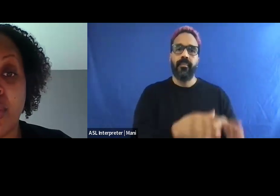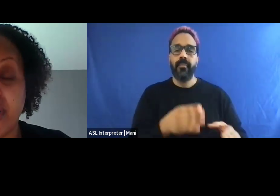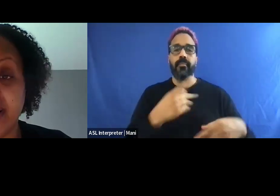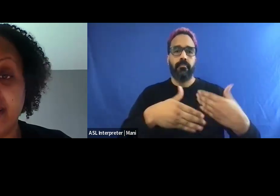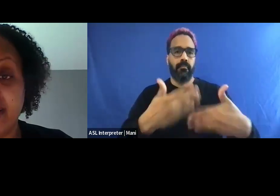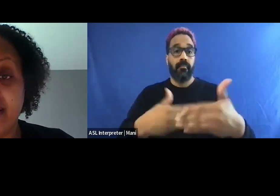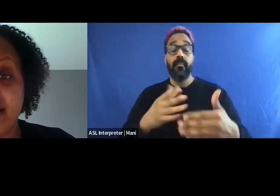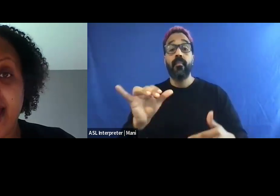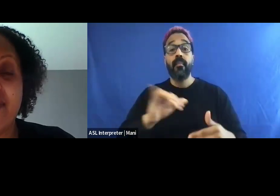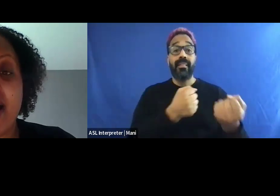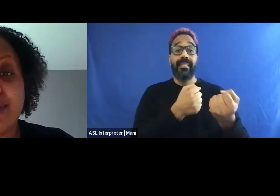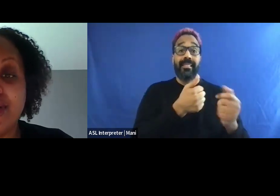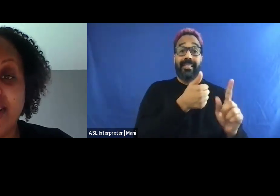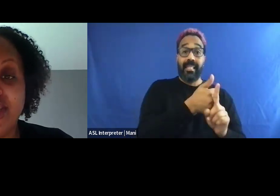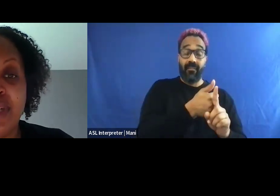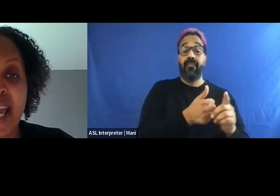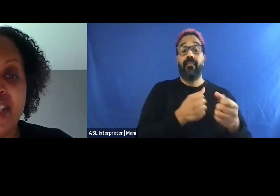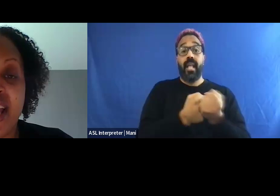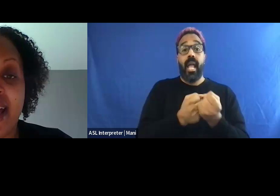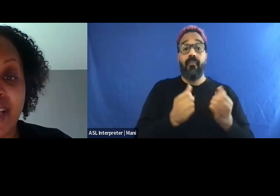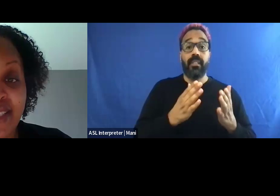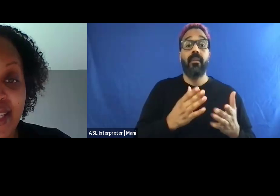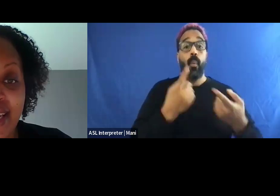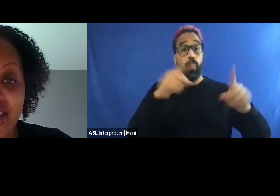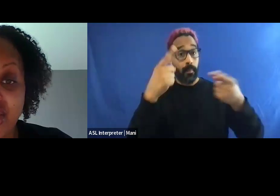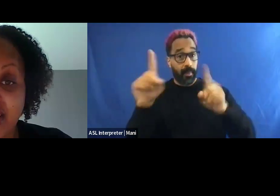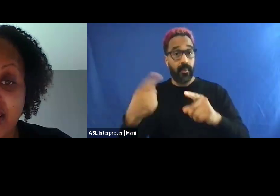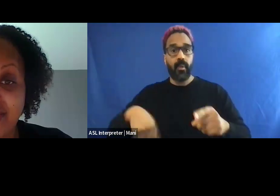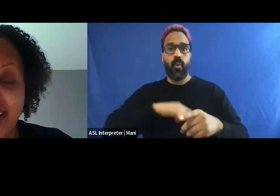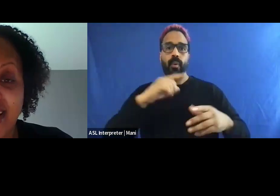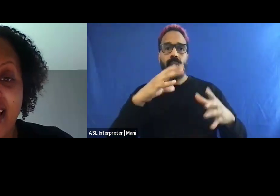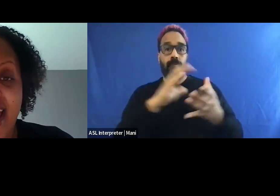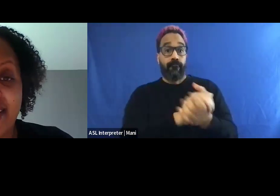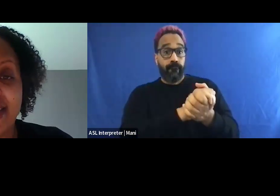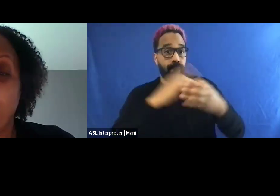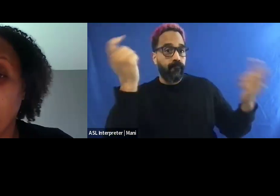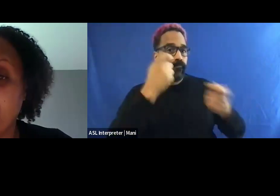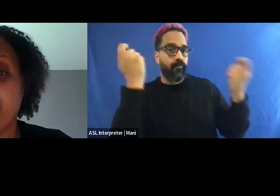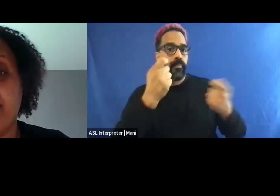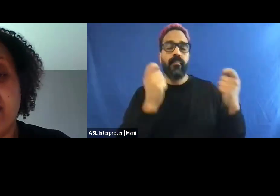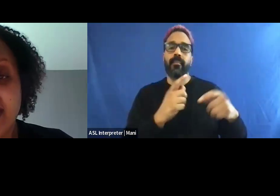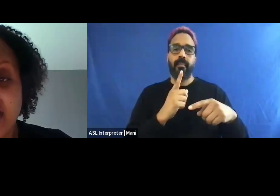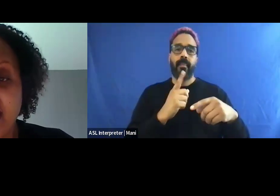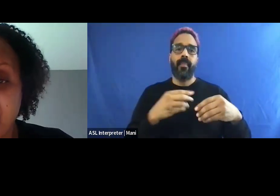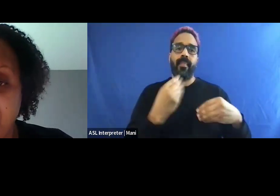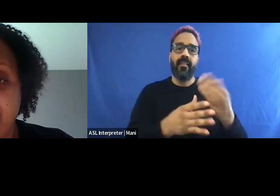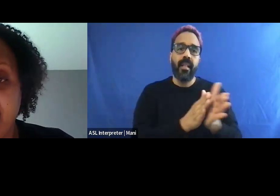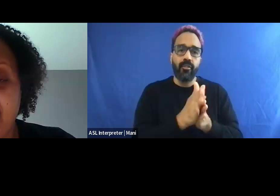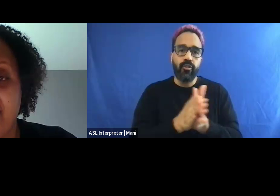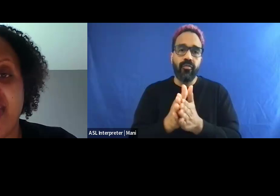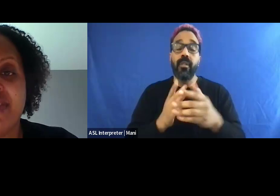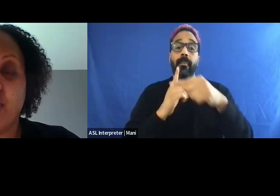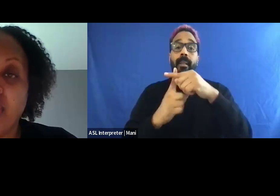are reported, having opportunities to engage in advocacy initiatives, and supporting and promoting the